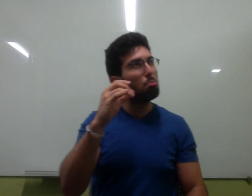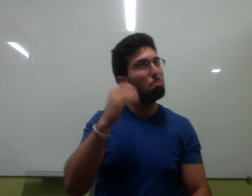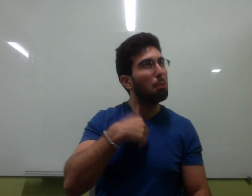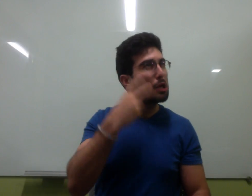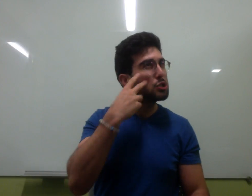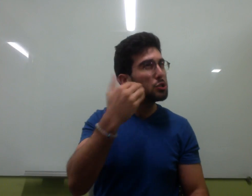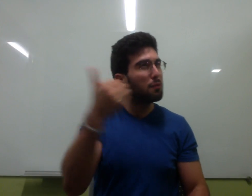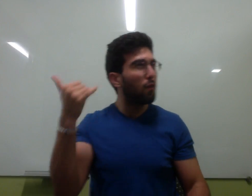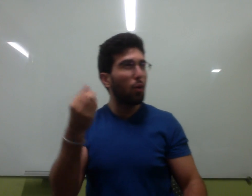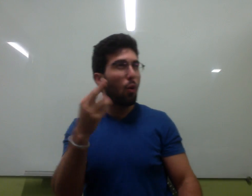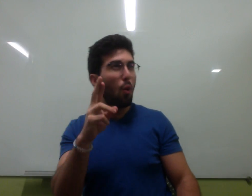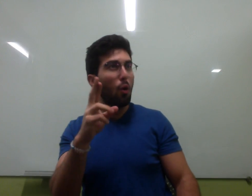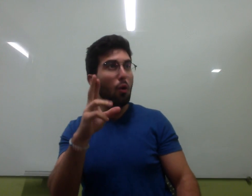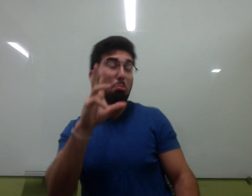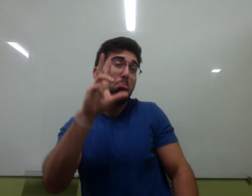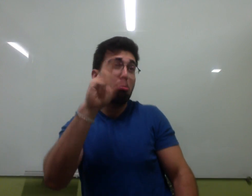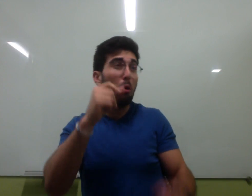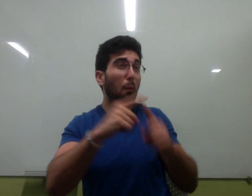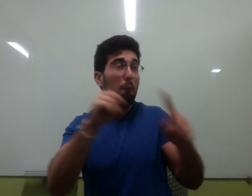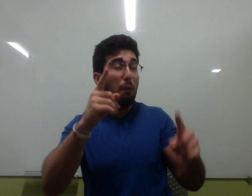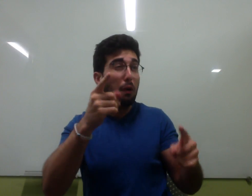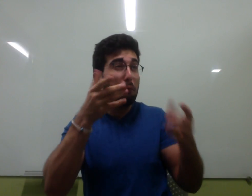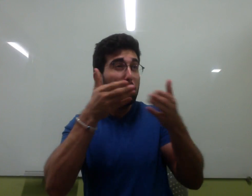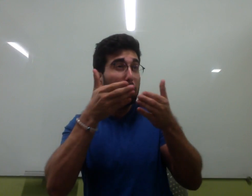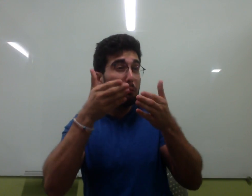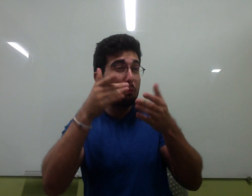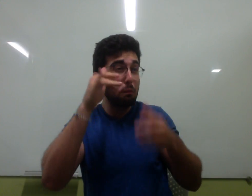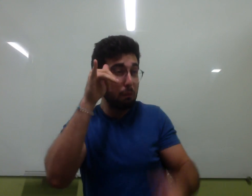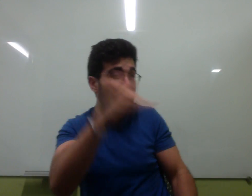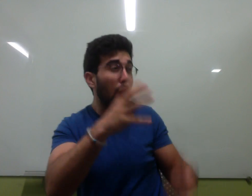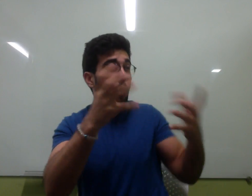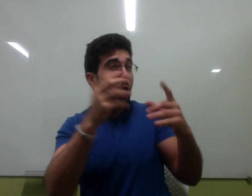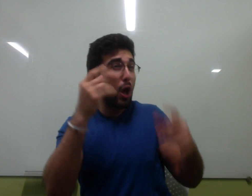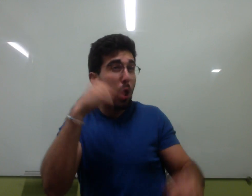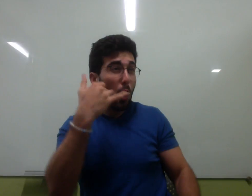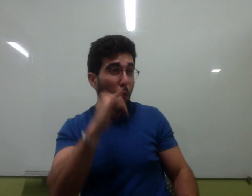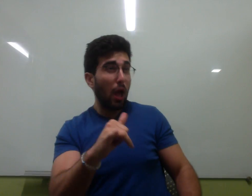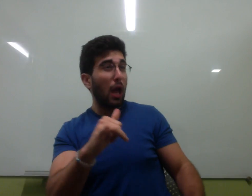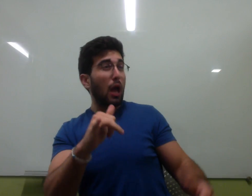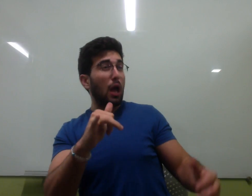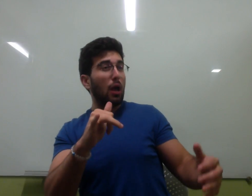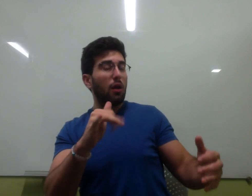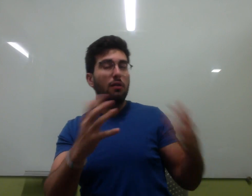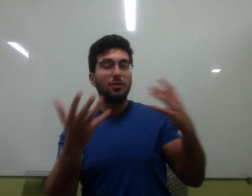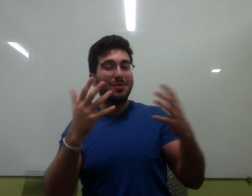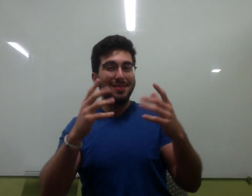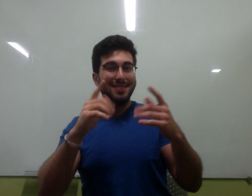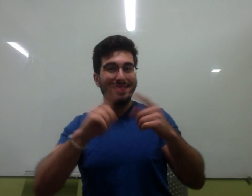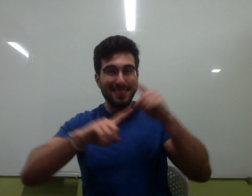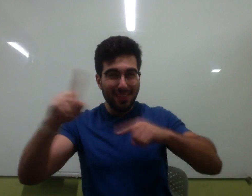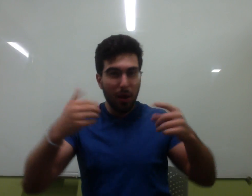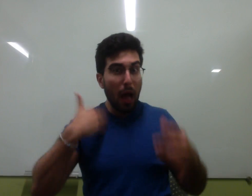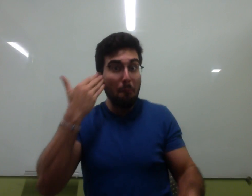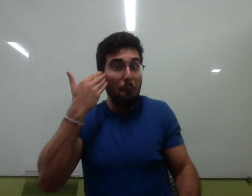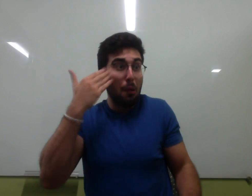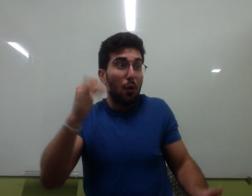so I know we did an episode on zoos and whether or not zoos are good or bad, and I sort of still haven't completely made up